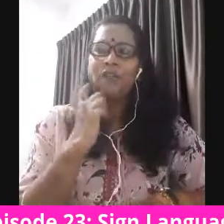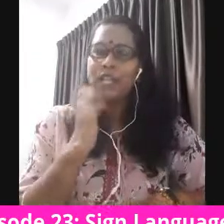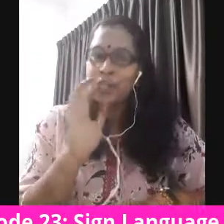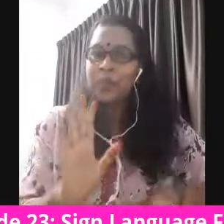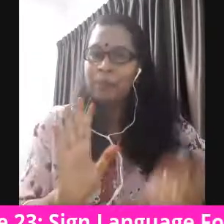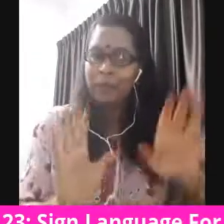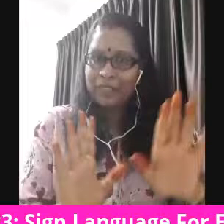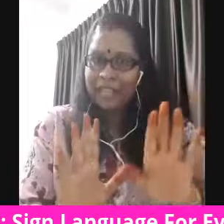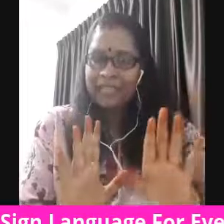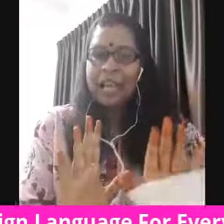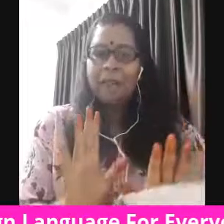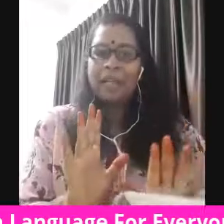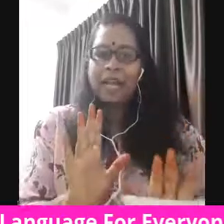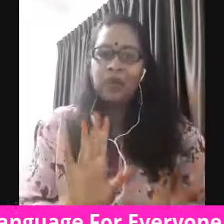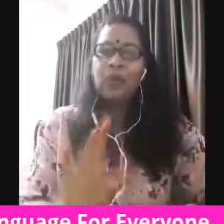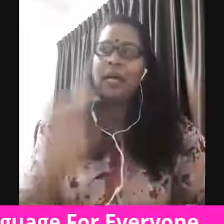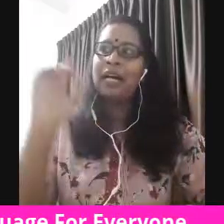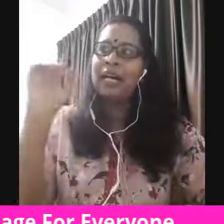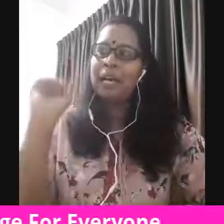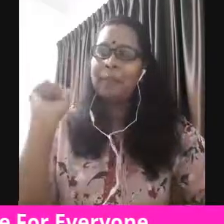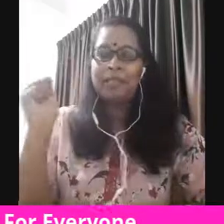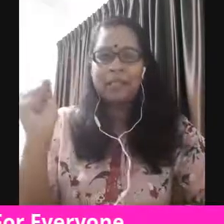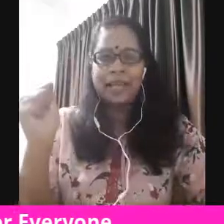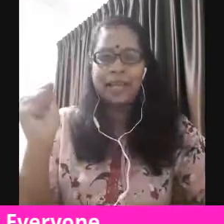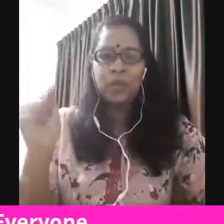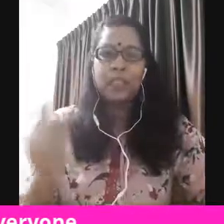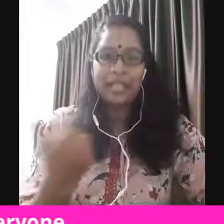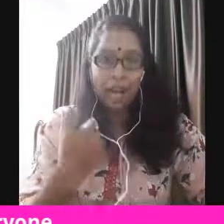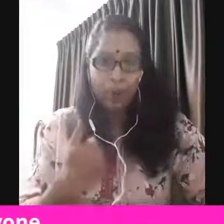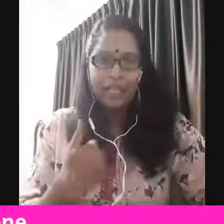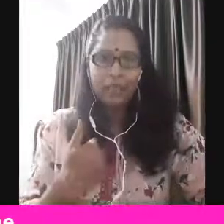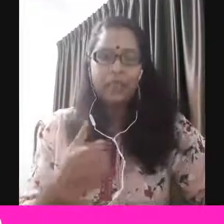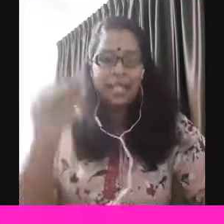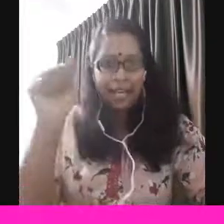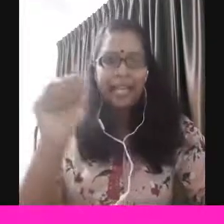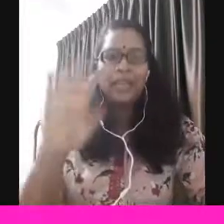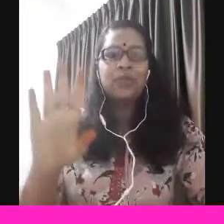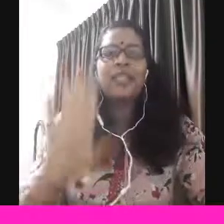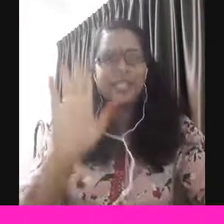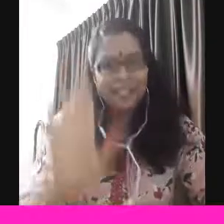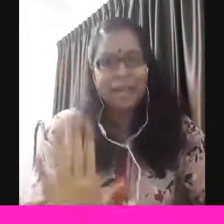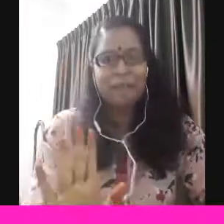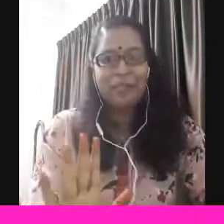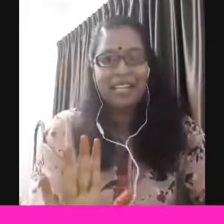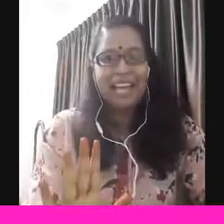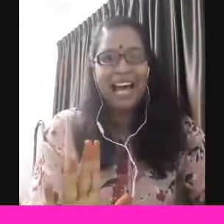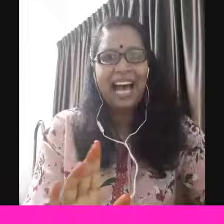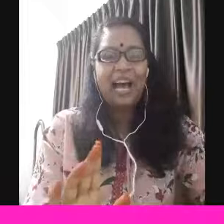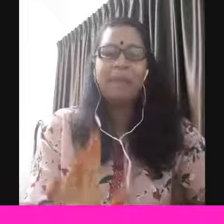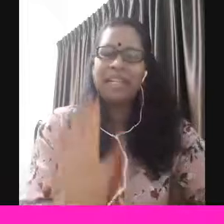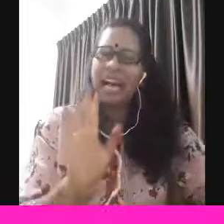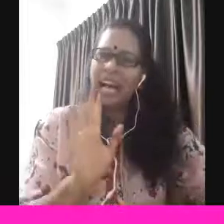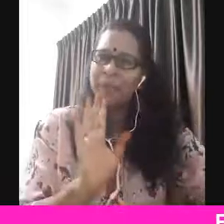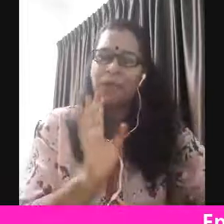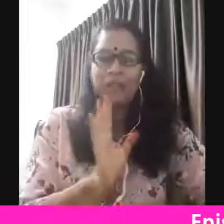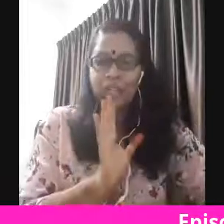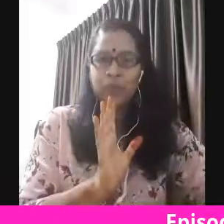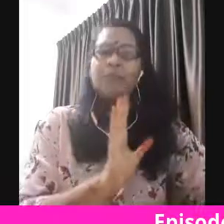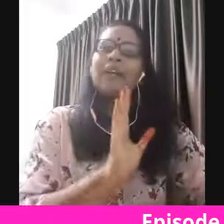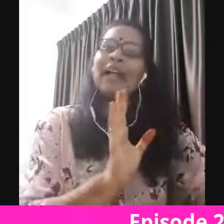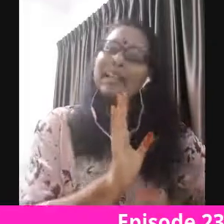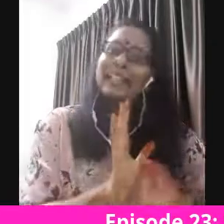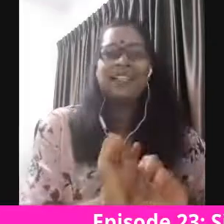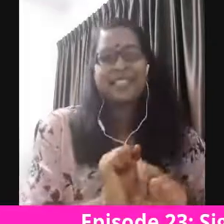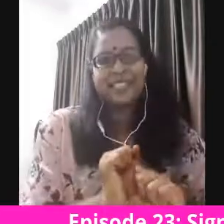I'm not very sure about that, but I know American Sign Language and our language A to Z is same. But I'm not very